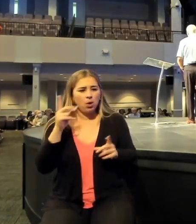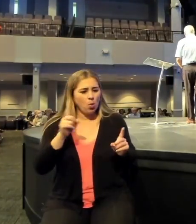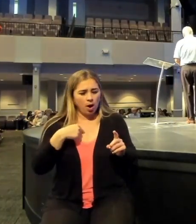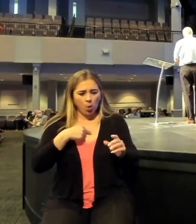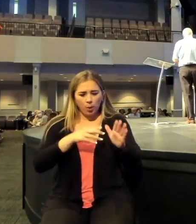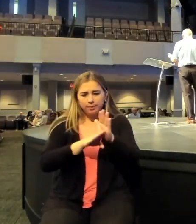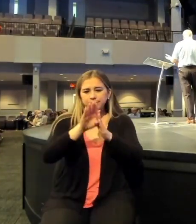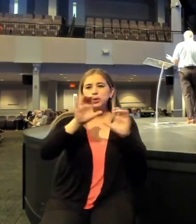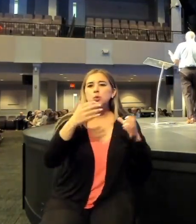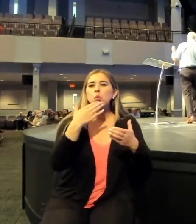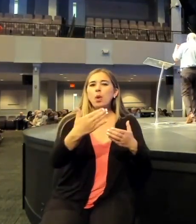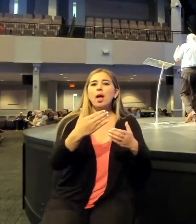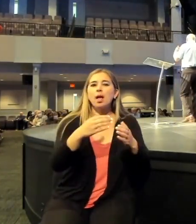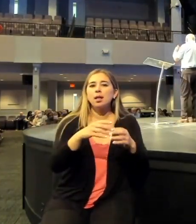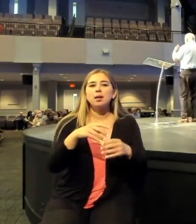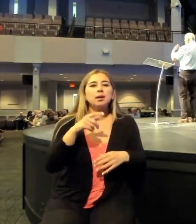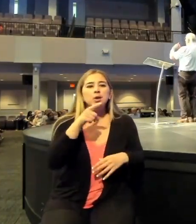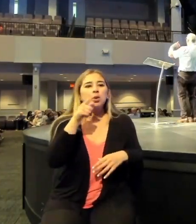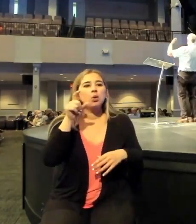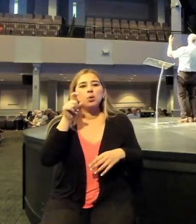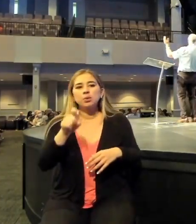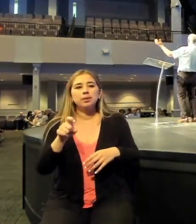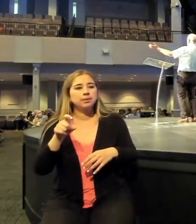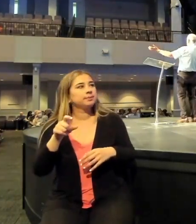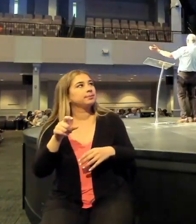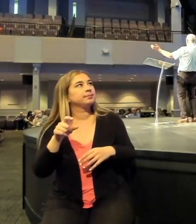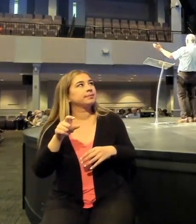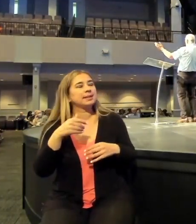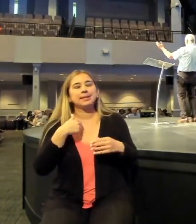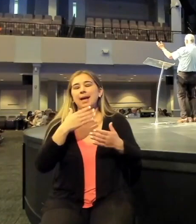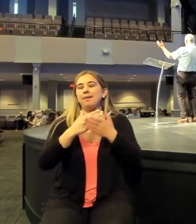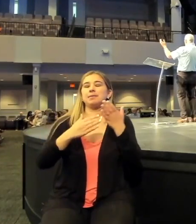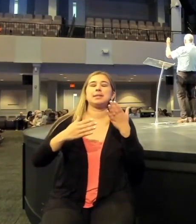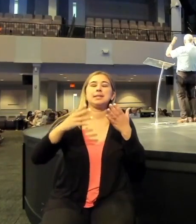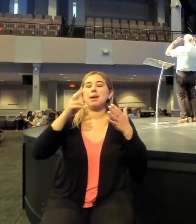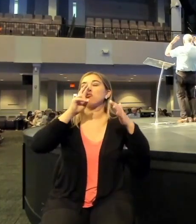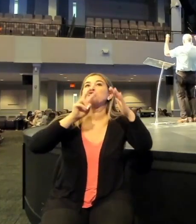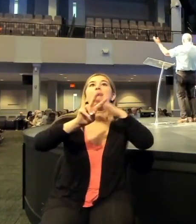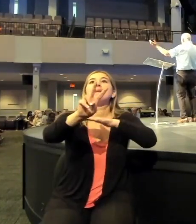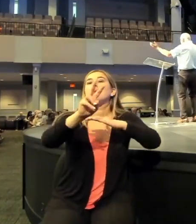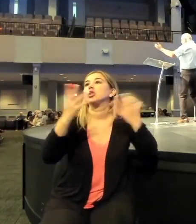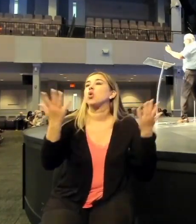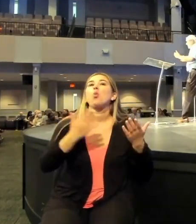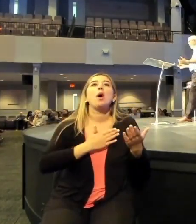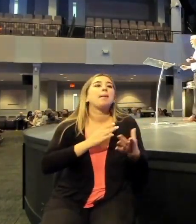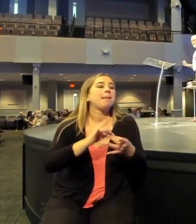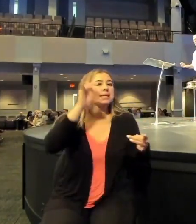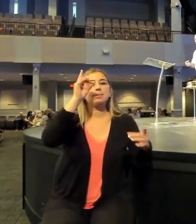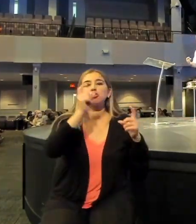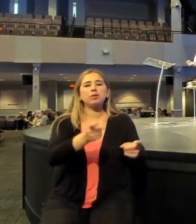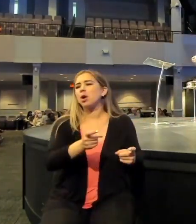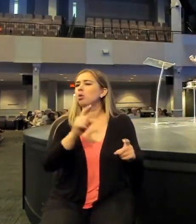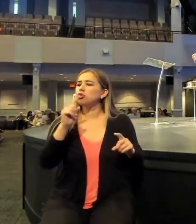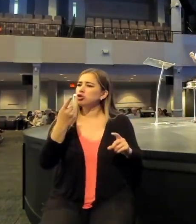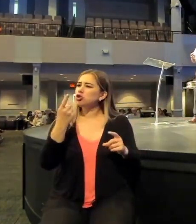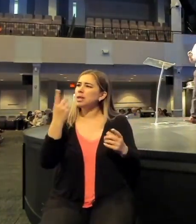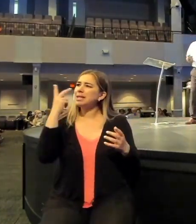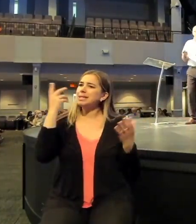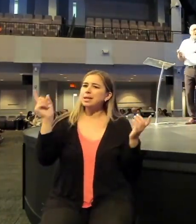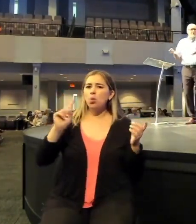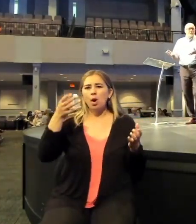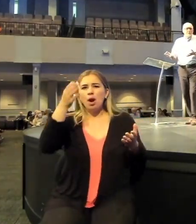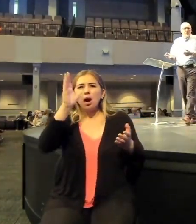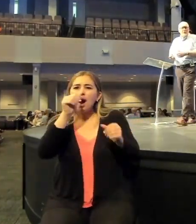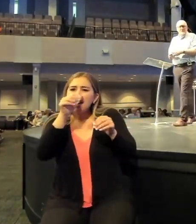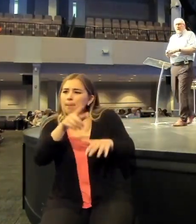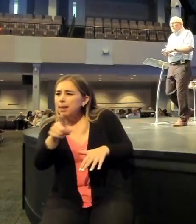fruitful. That's how you know. You don't have to somehow get some massive revelation in your life as to what your spiritual gift is. Just watch and see where God seems